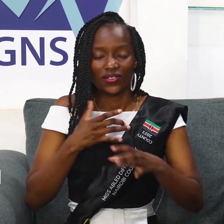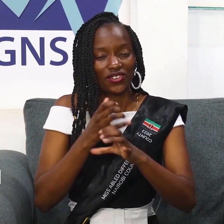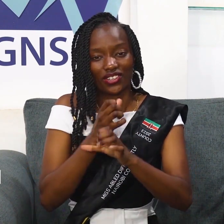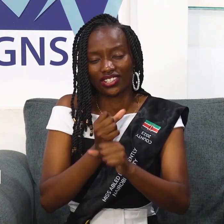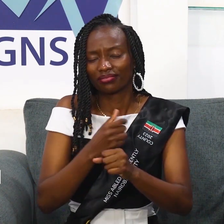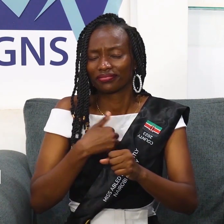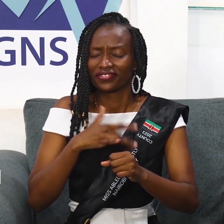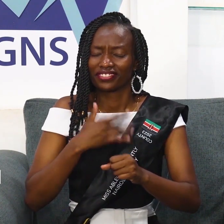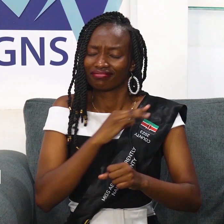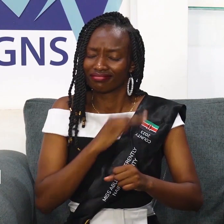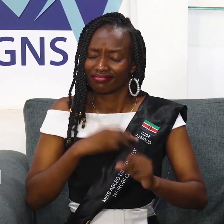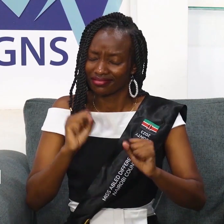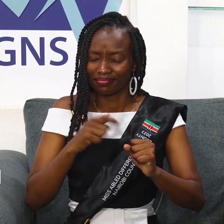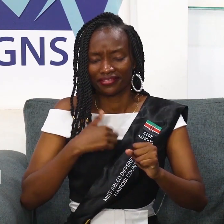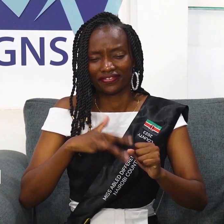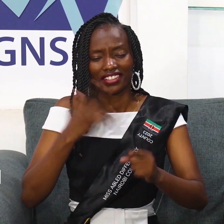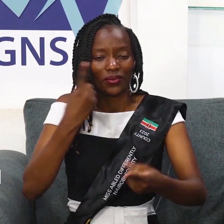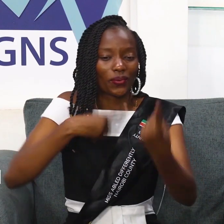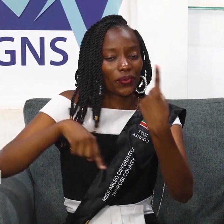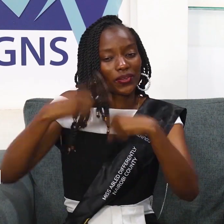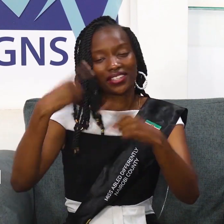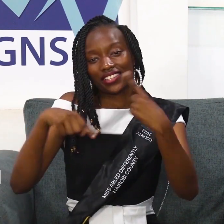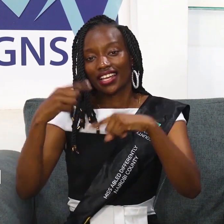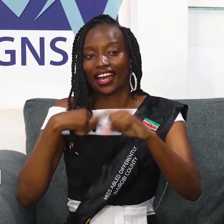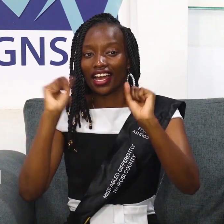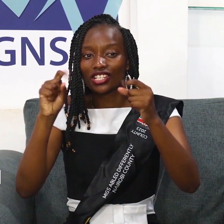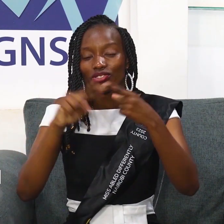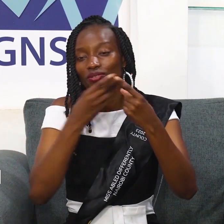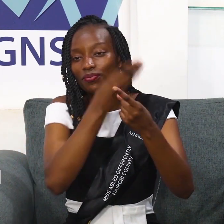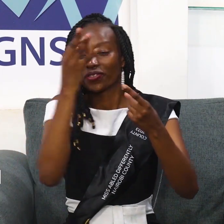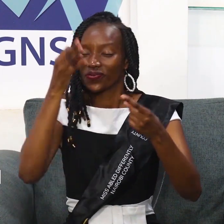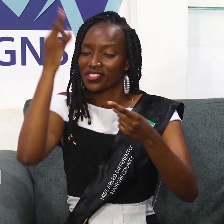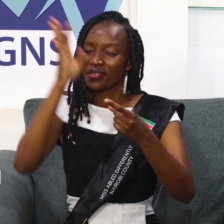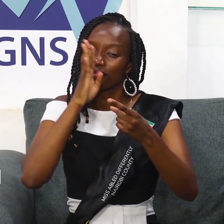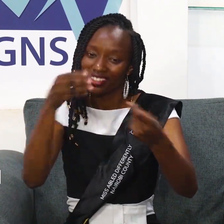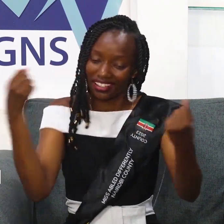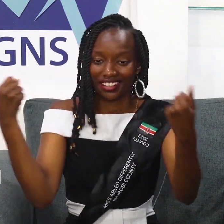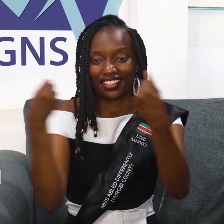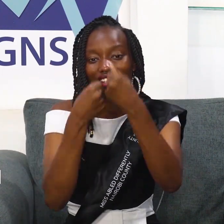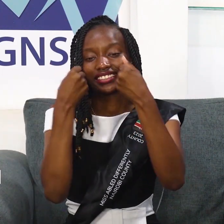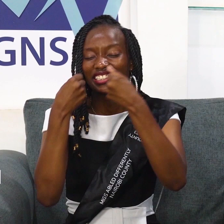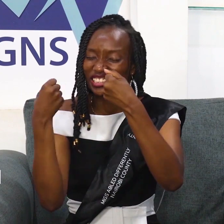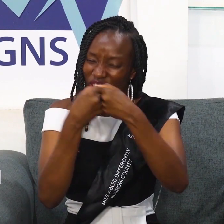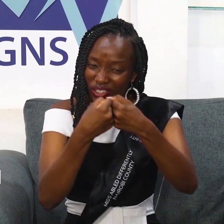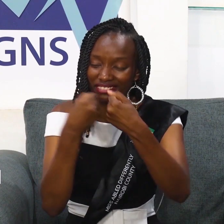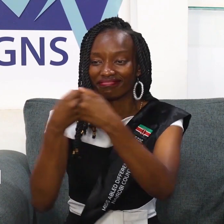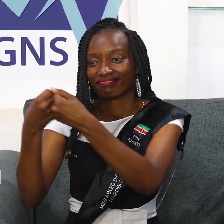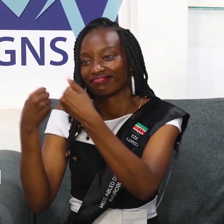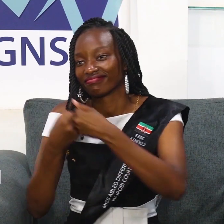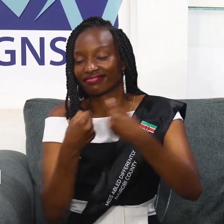also gave me experience. So after that competition, I really felt confident, and it's like an inspiration to